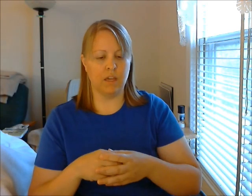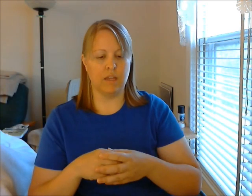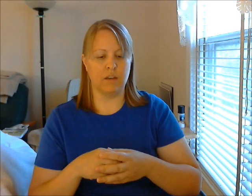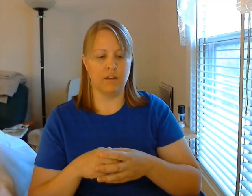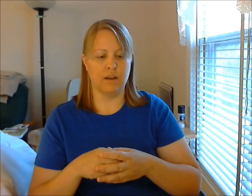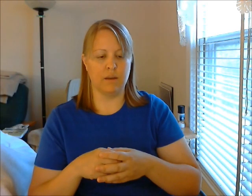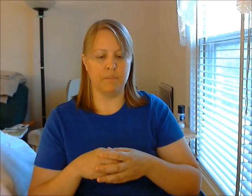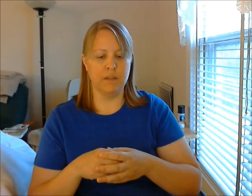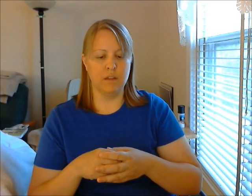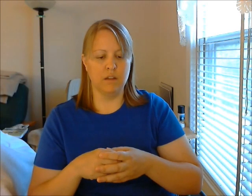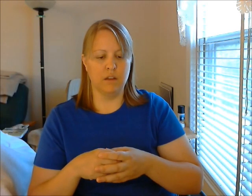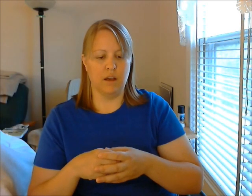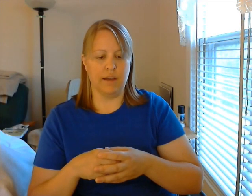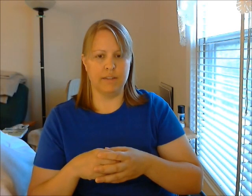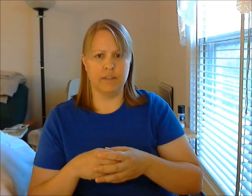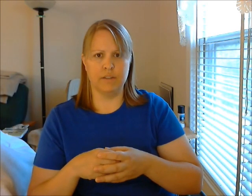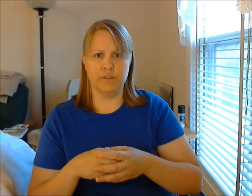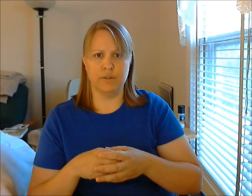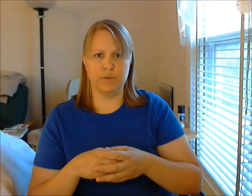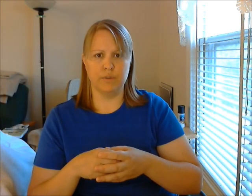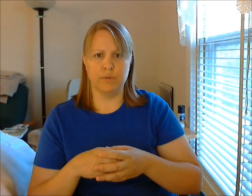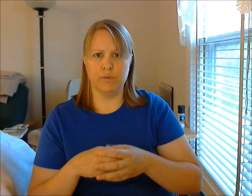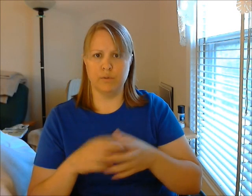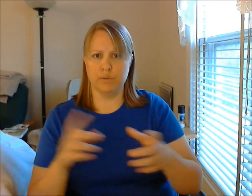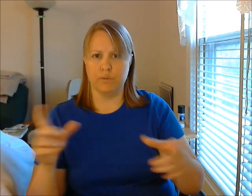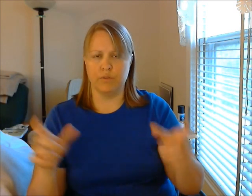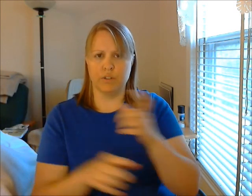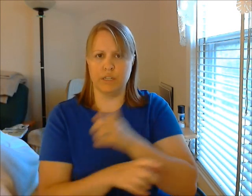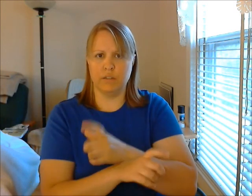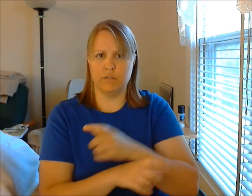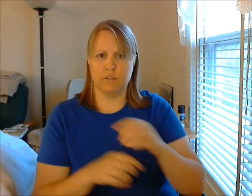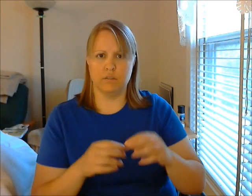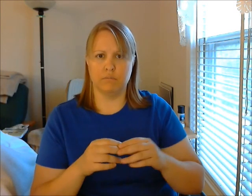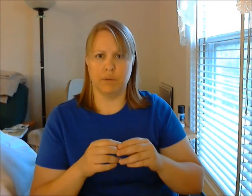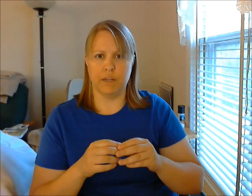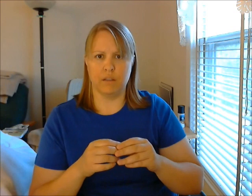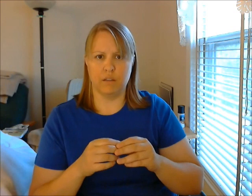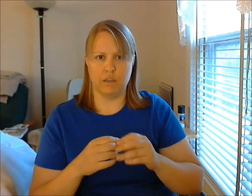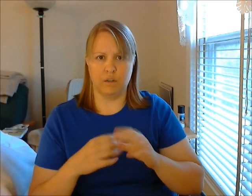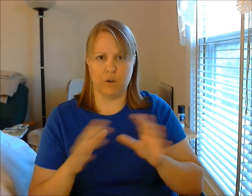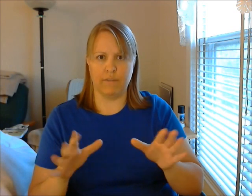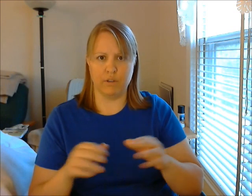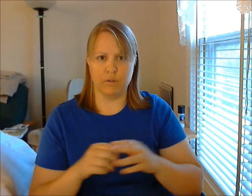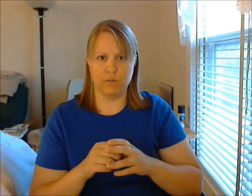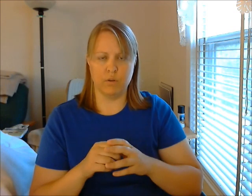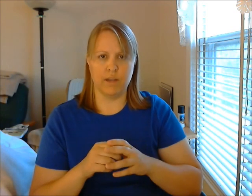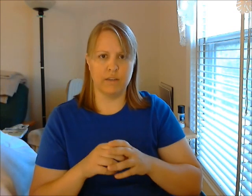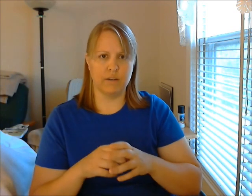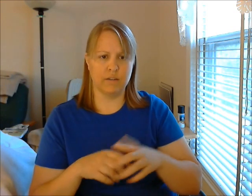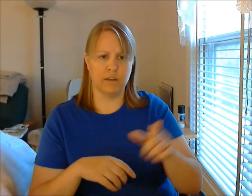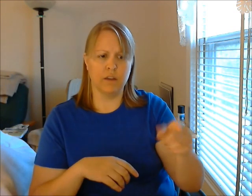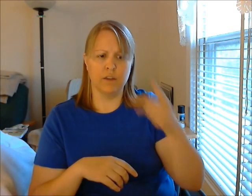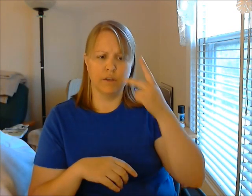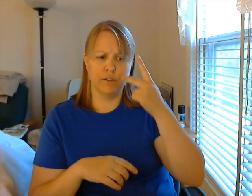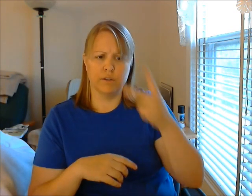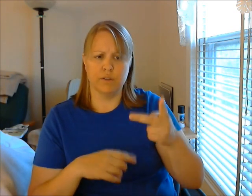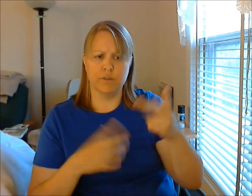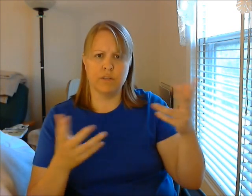And I tend to reverse it, but you don't have to. So I tend to say, you see